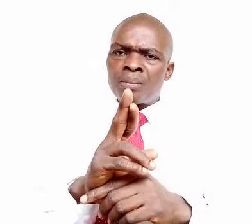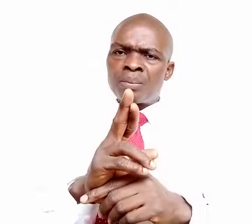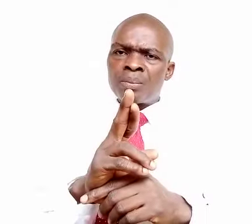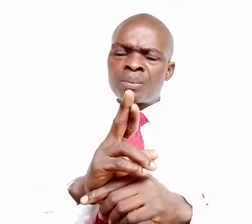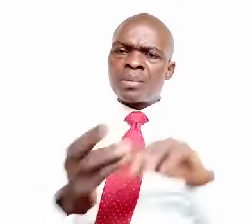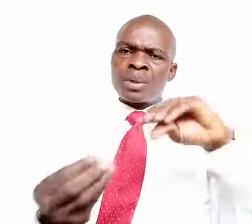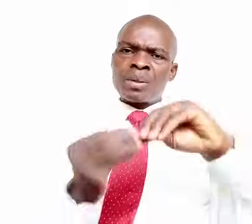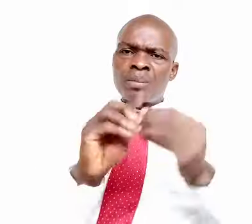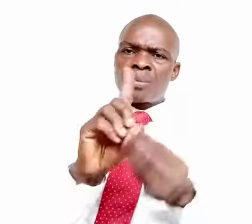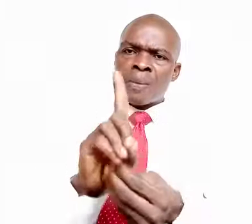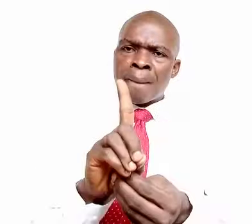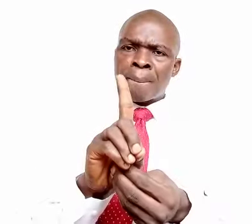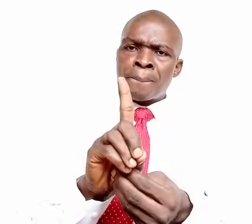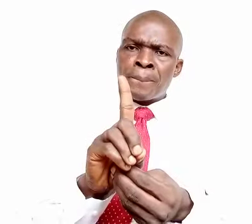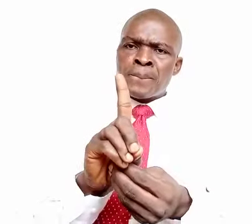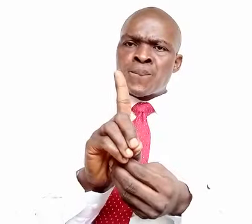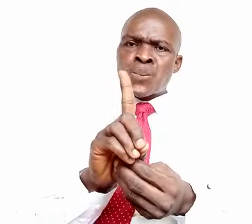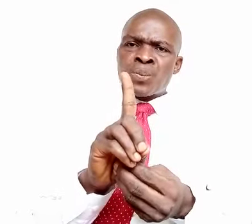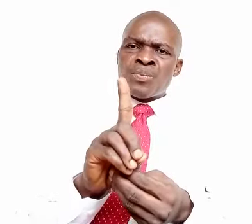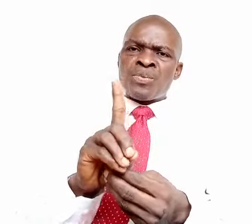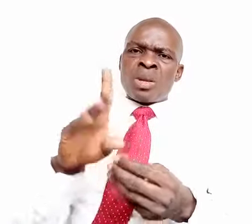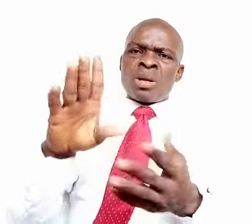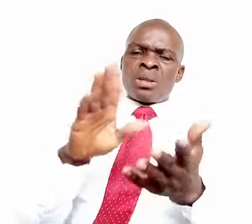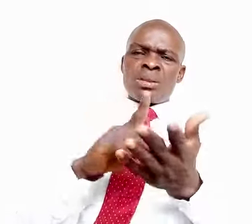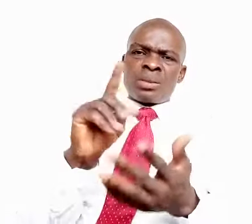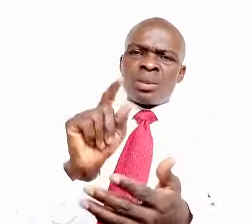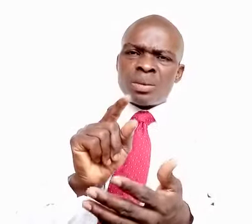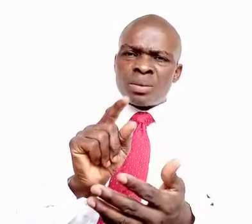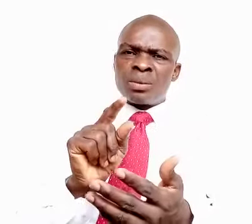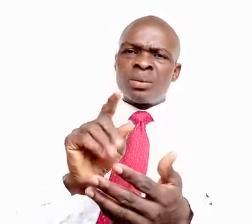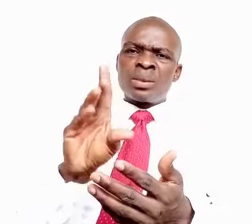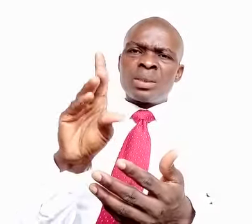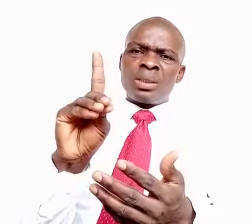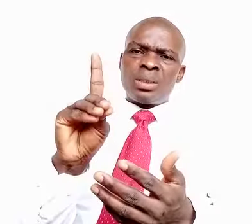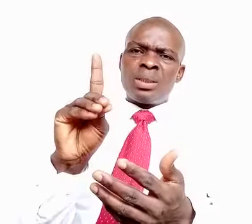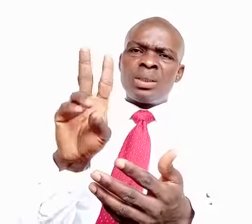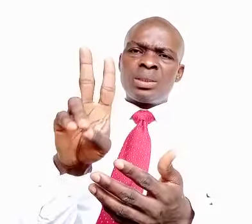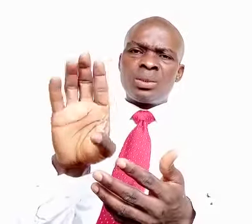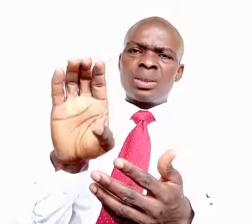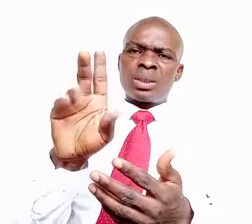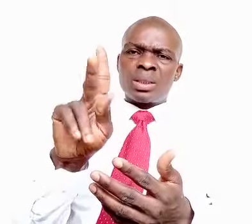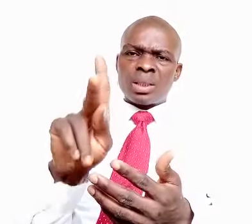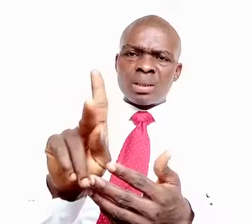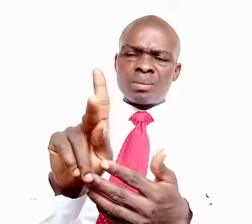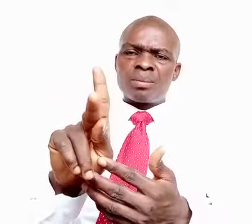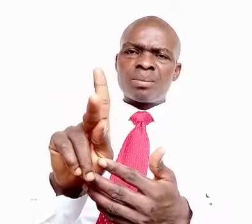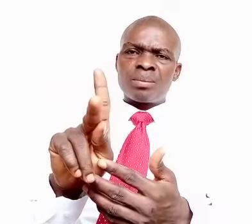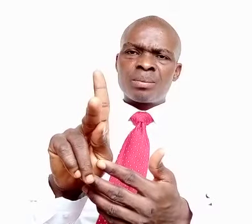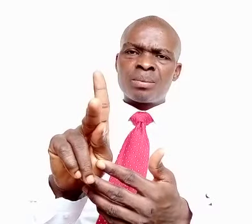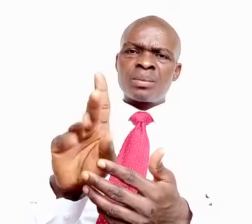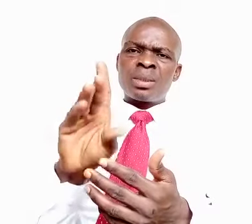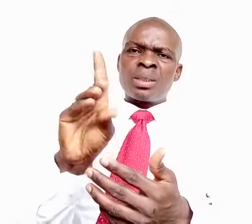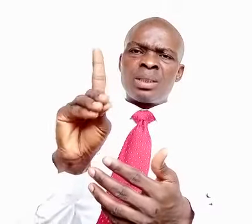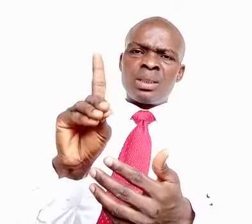number 1, duck, spelled D-U-C-K, not duck, spelled D-O-C-K.